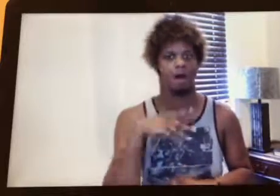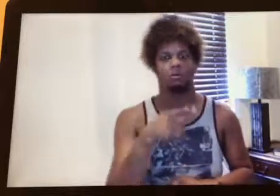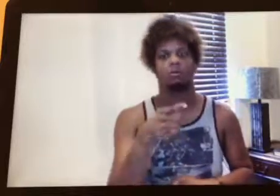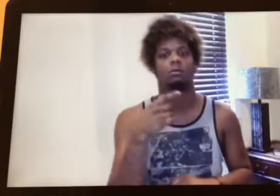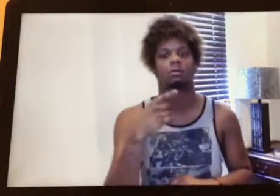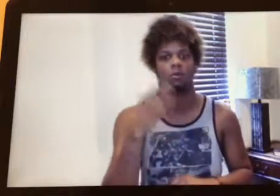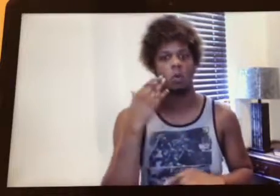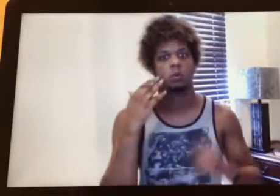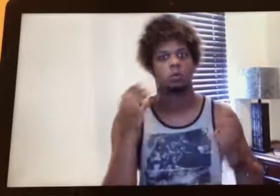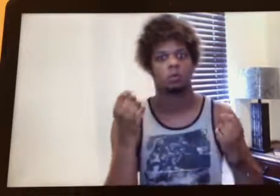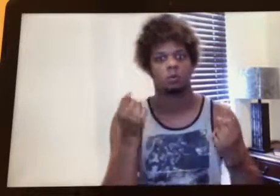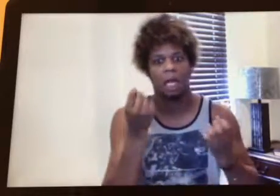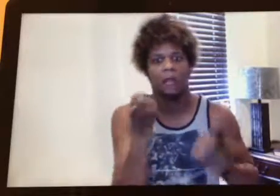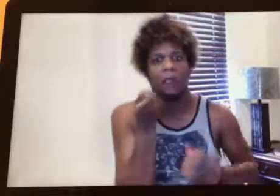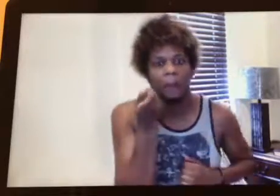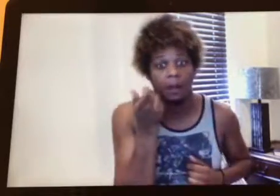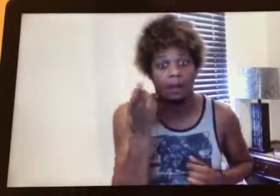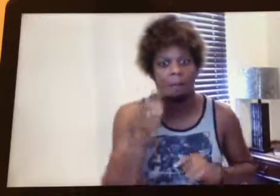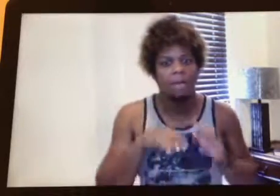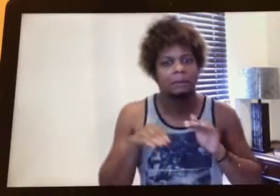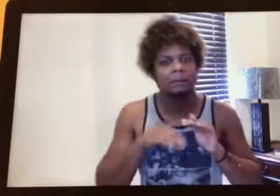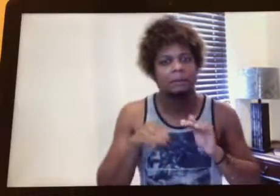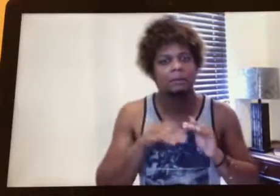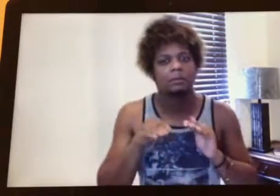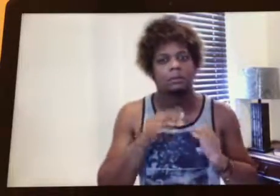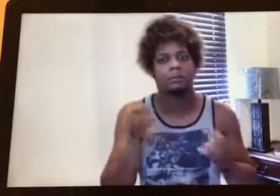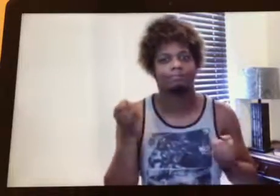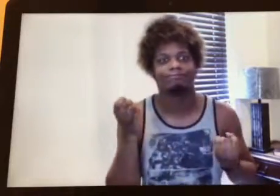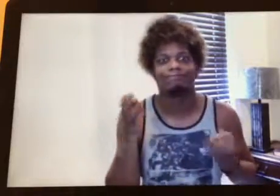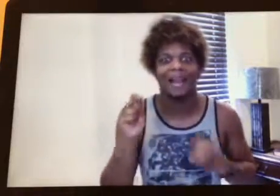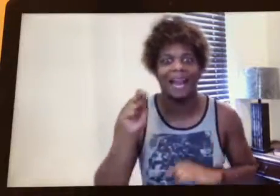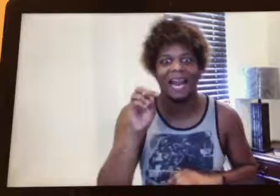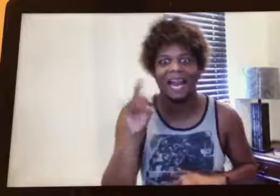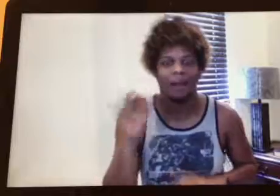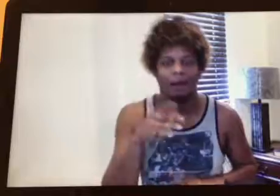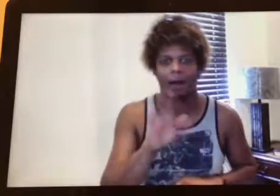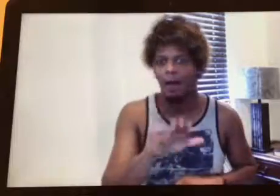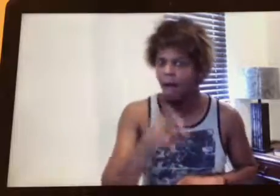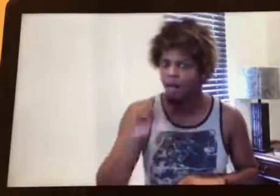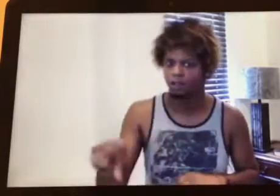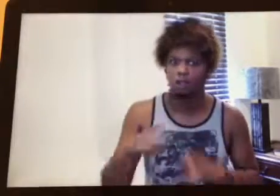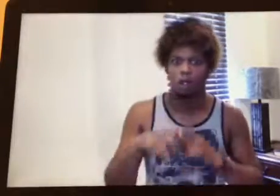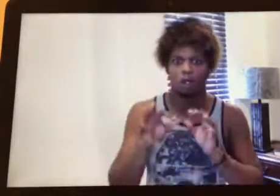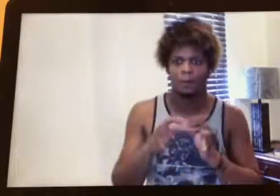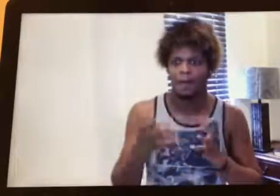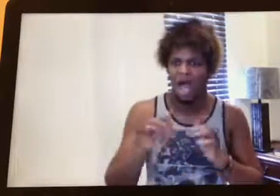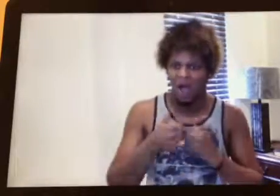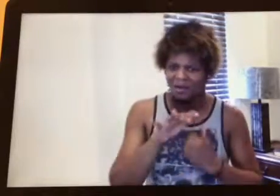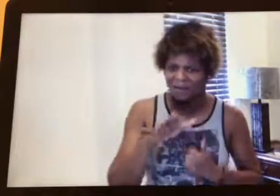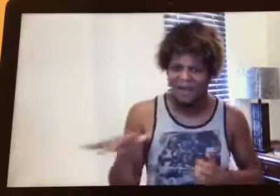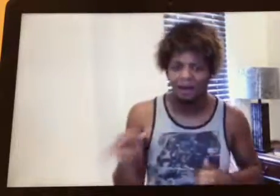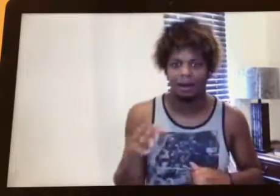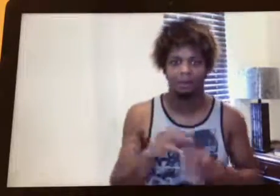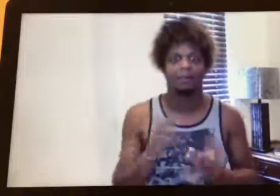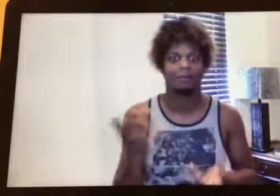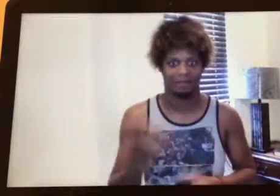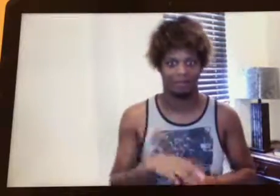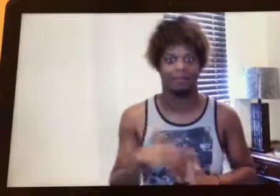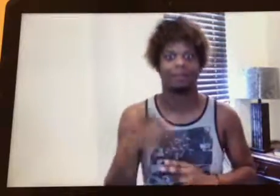And they took my weight and my height, and I was asking questions, and I realized that he knew very basic sign